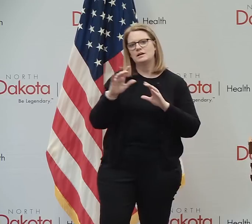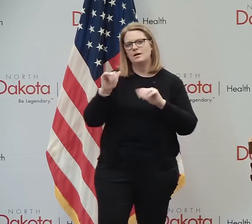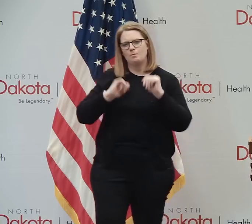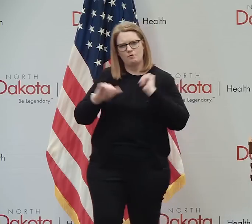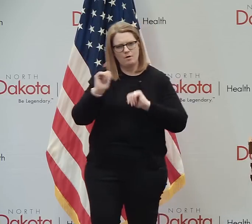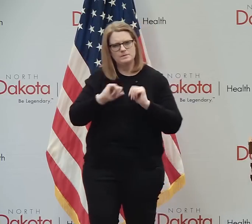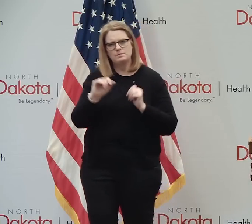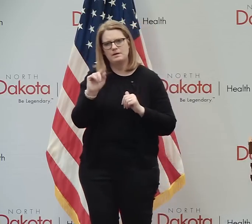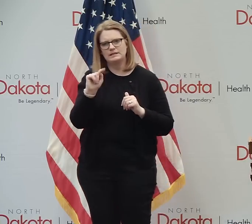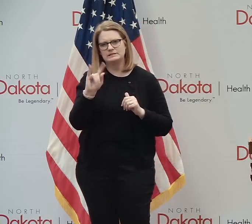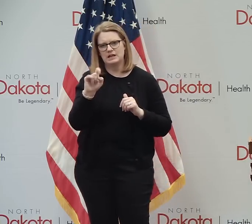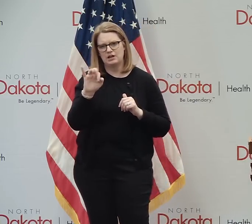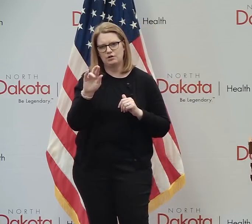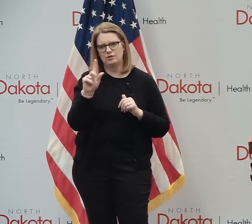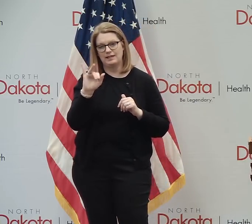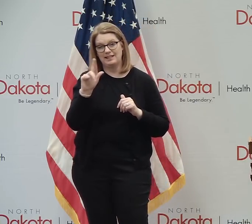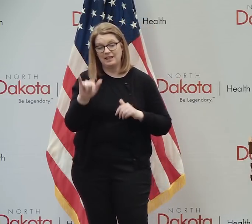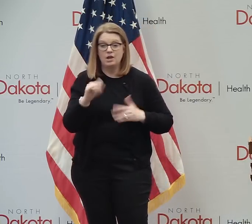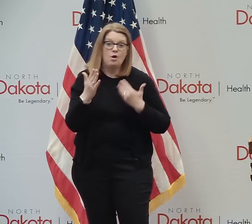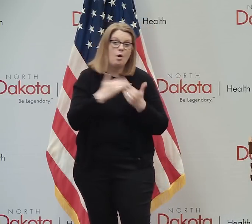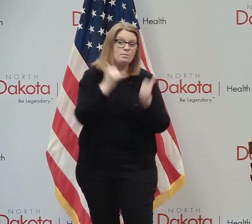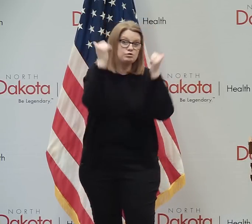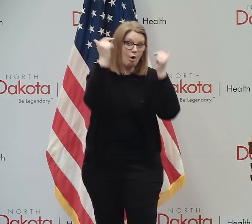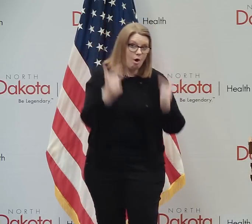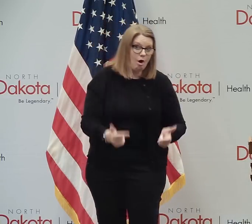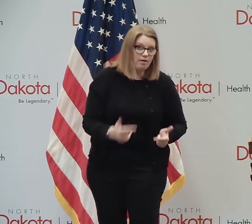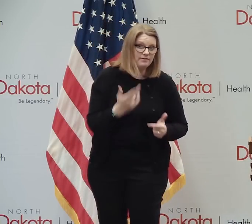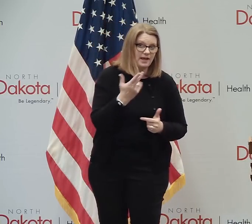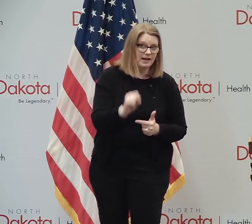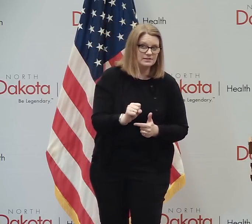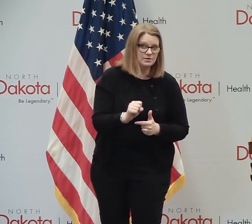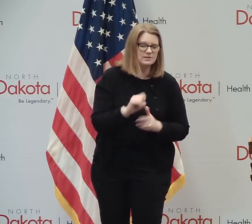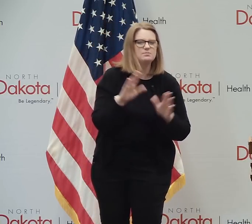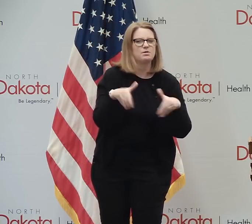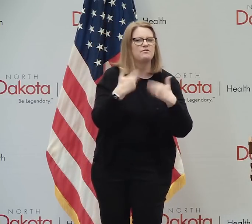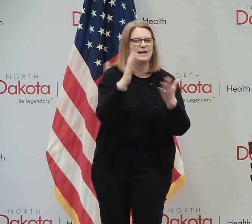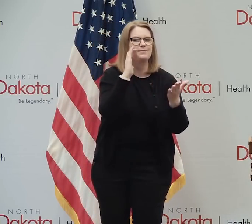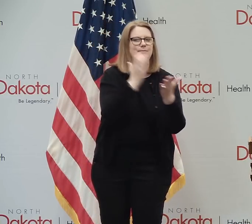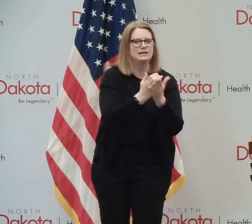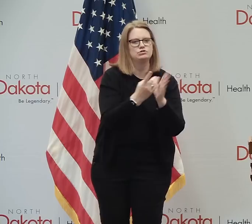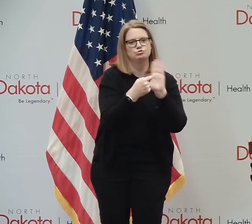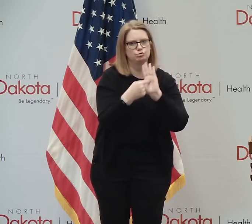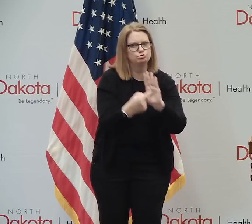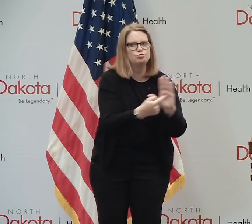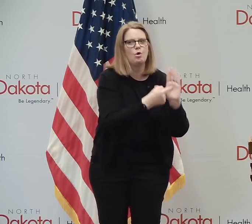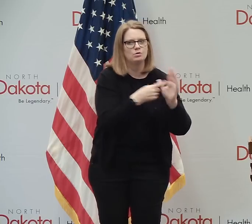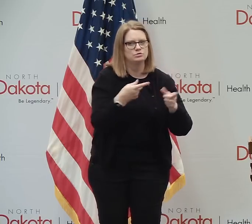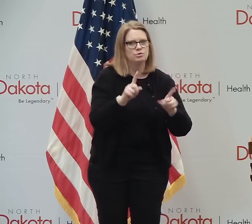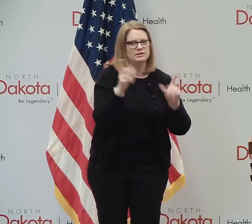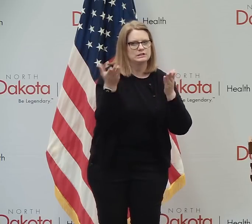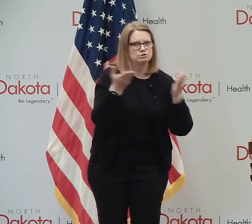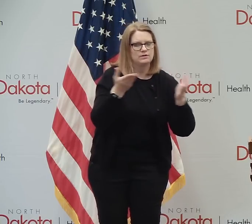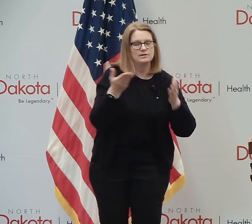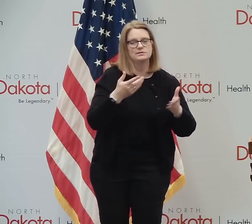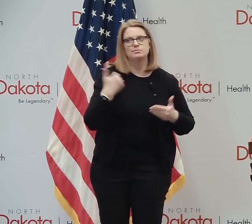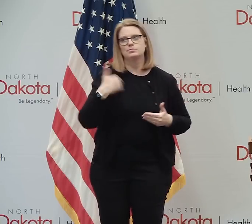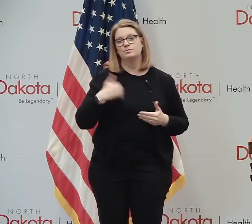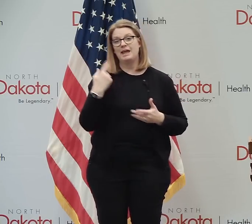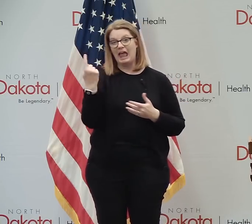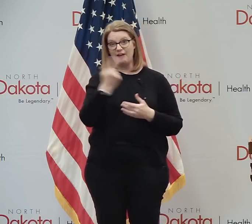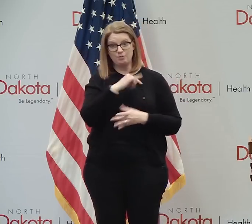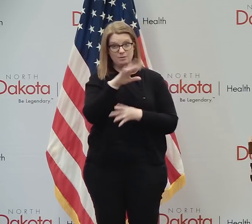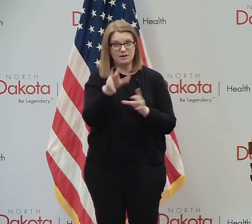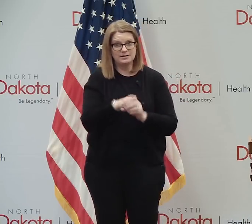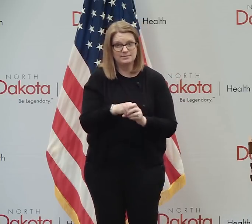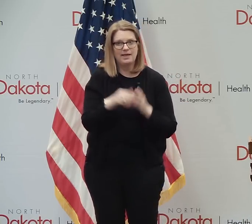Lily, and nearly all the high schools in North Dakota have contributed pictures of their students to be displayed during the ceremony. We're grateful to everyone participating in this